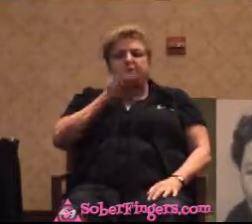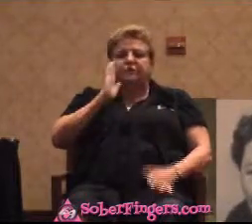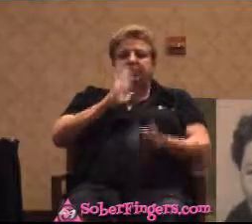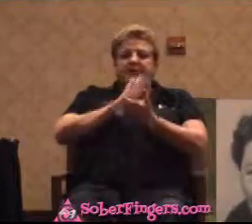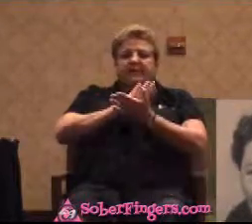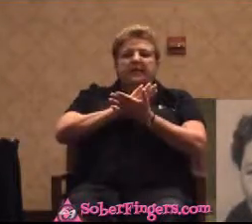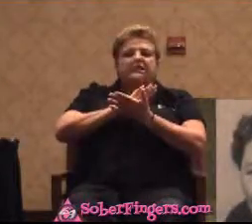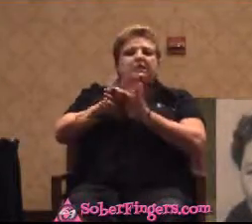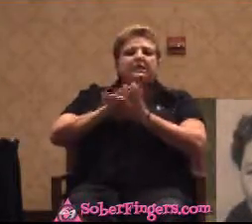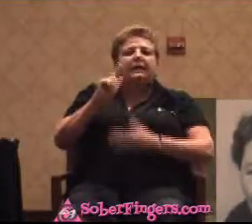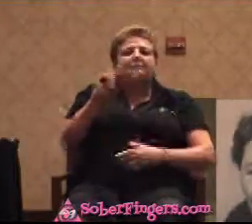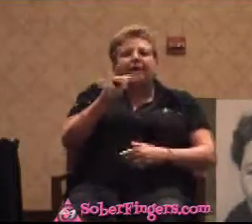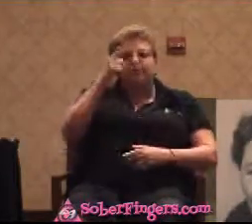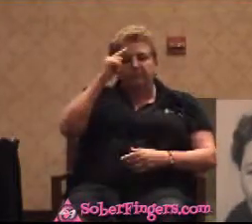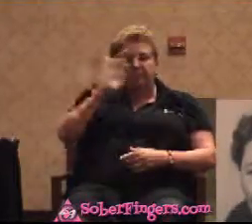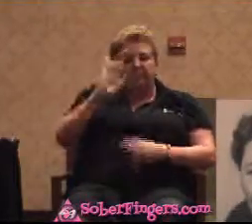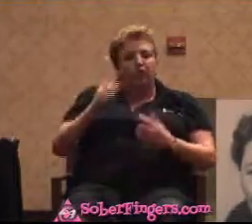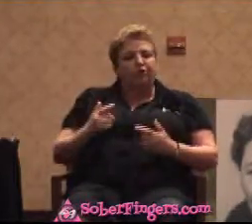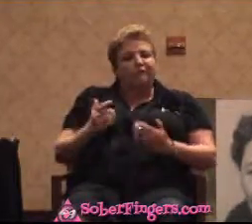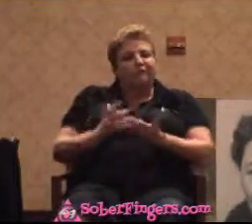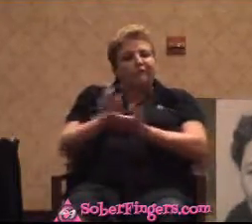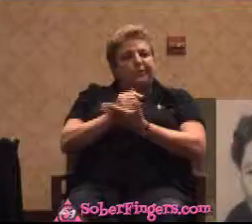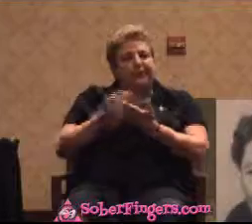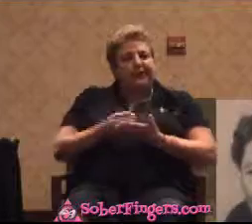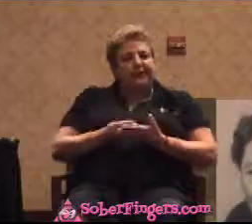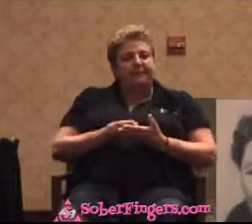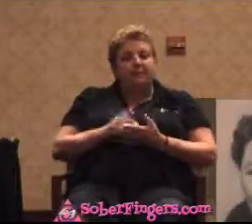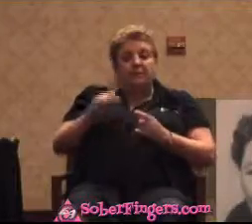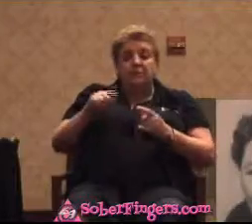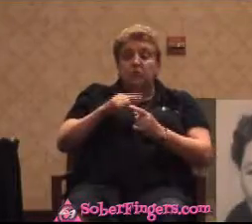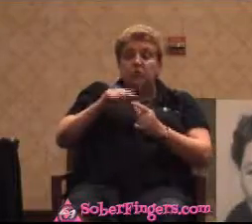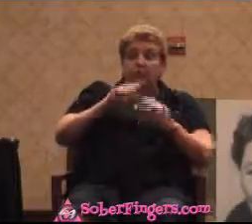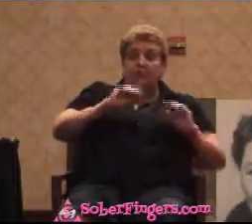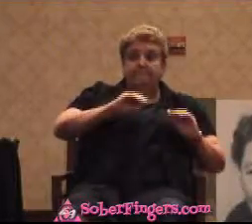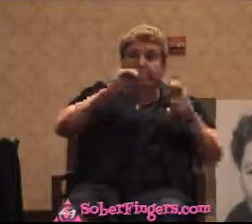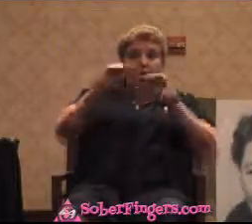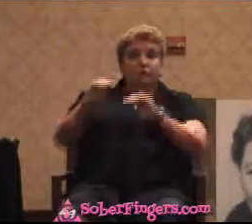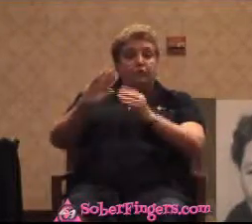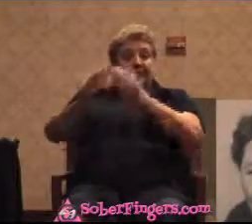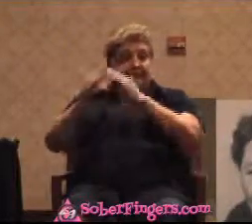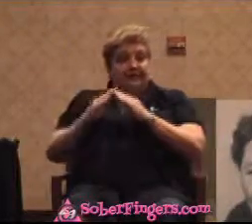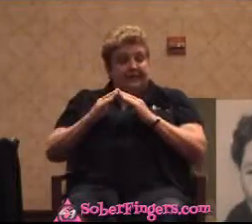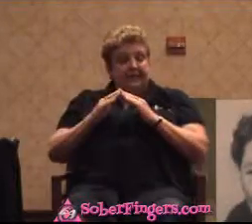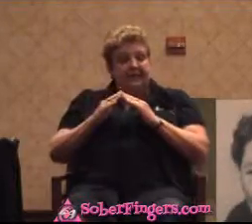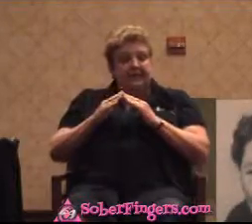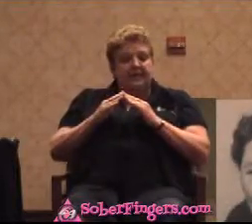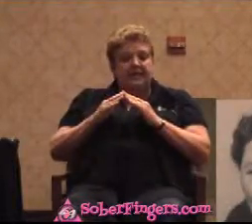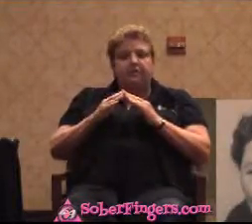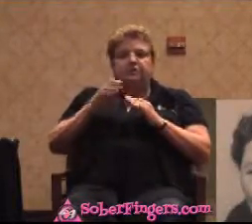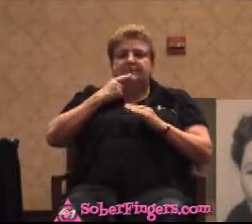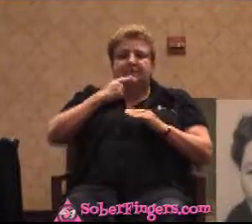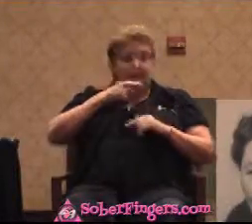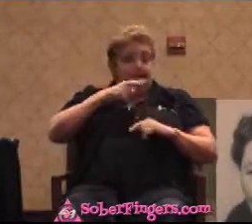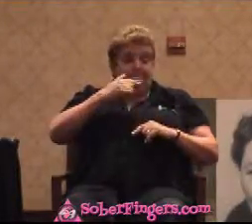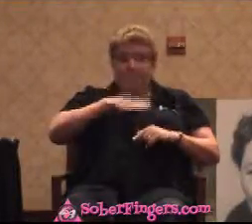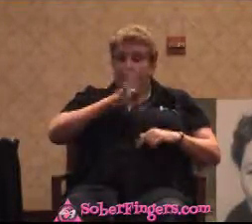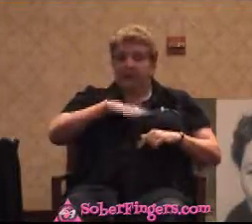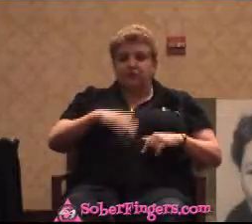for a living, and so when we moved up to the city, my mother made a solemn vow that it was something that we were not going to do for a living.